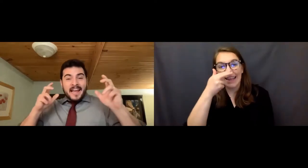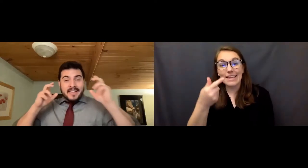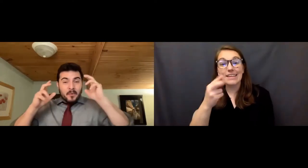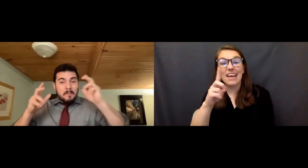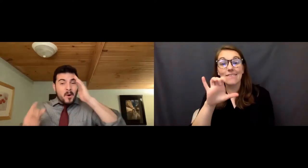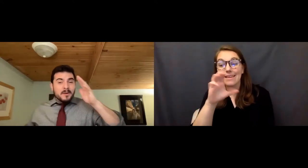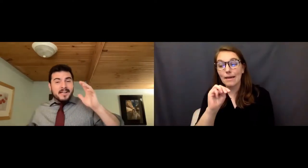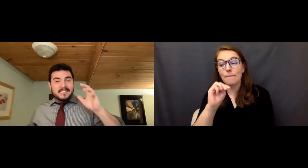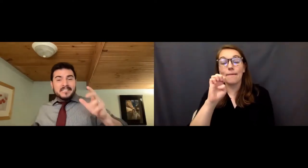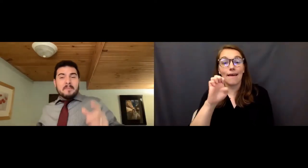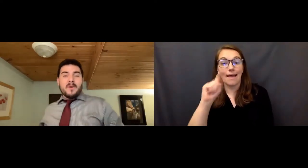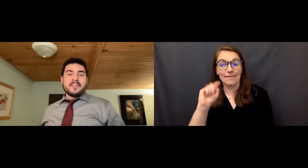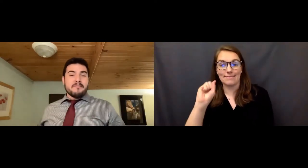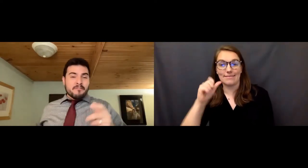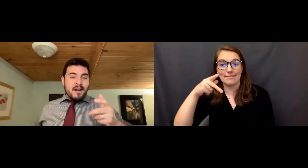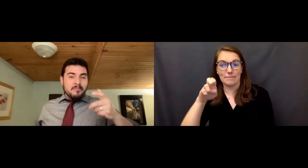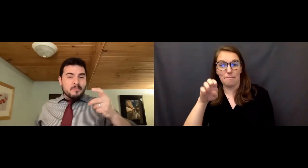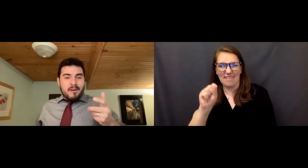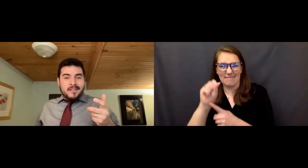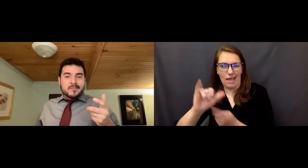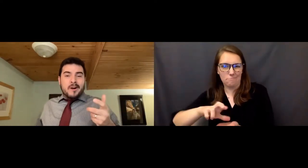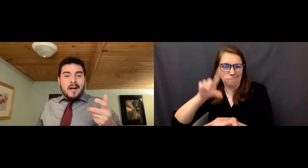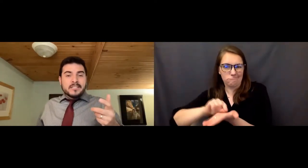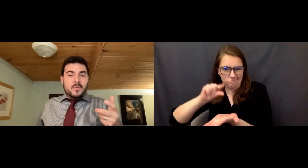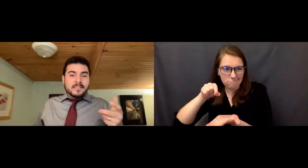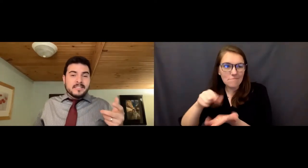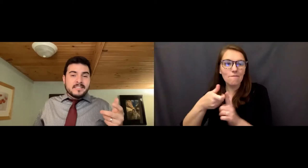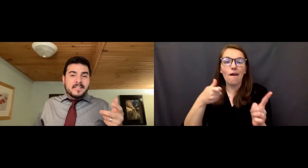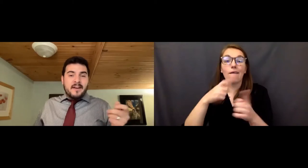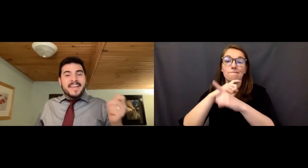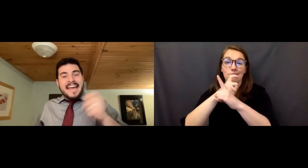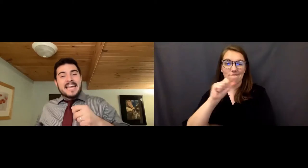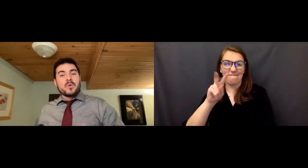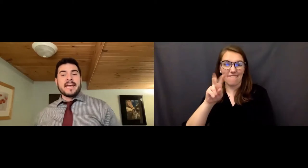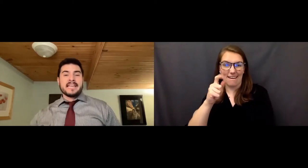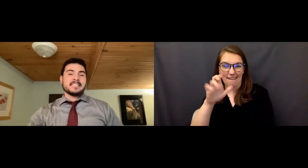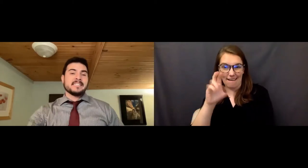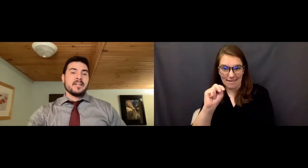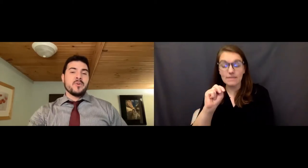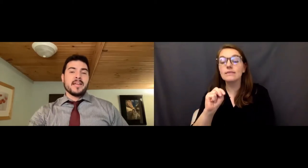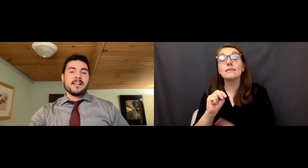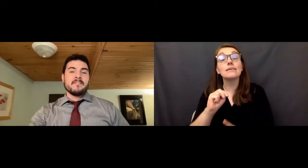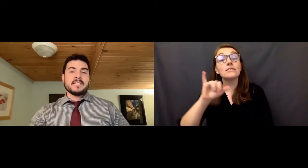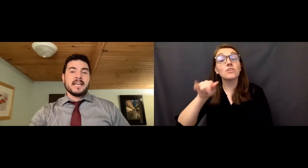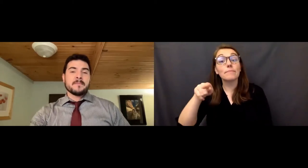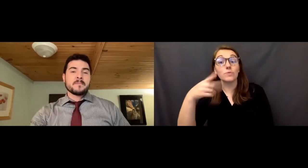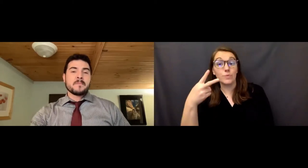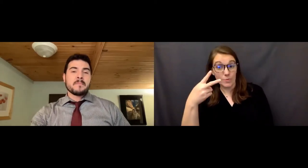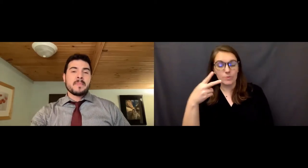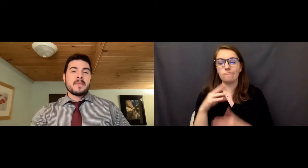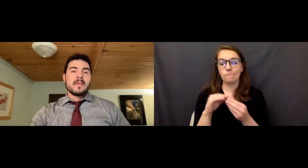notes, and the way Pope St. John Paul II frames the practical consequences of inadequate catechesis in Evangelium